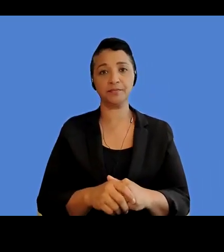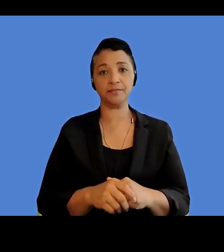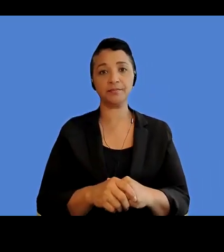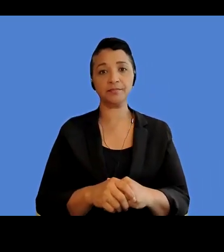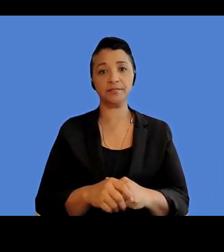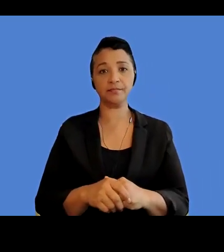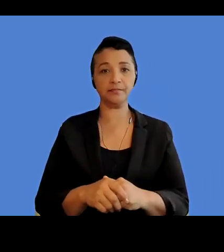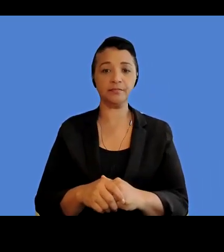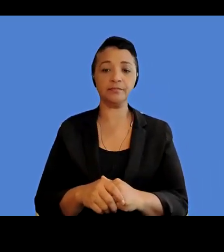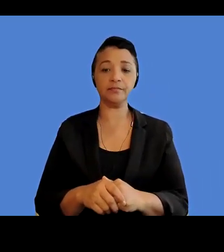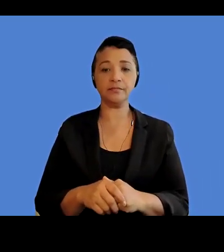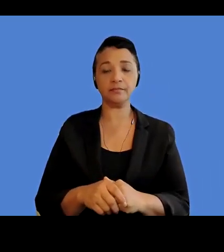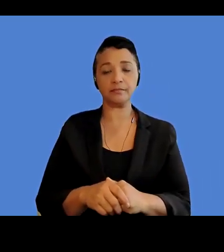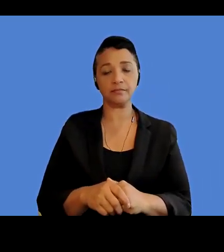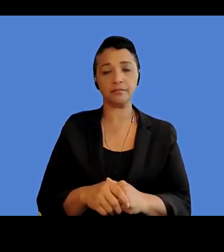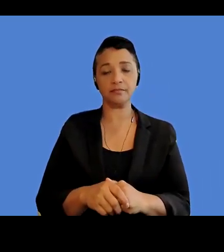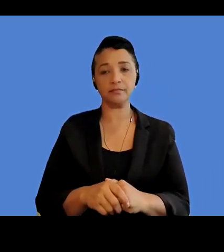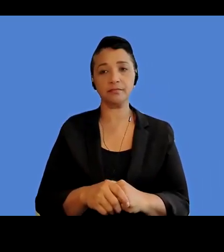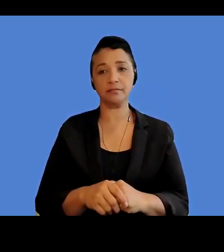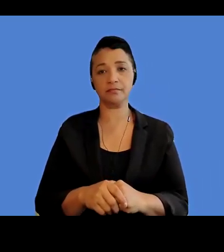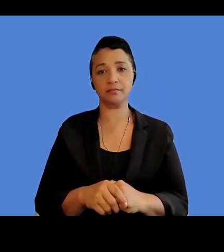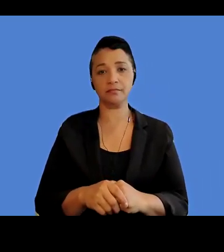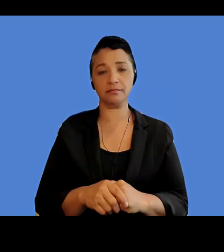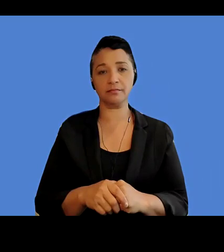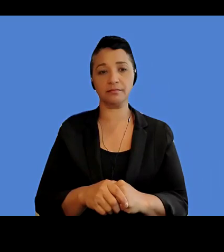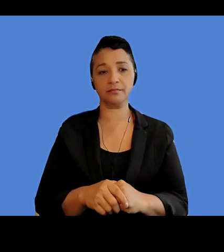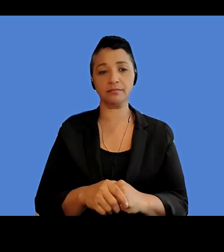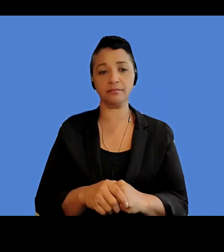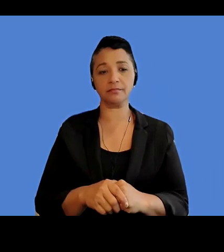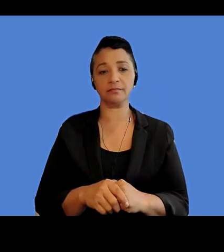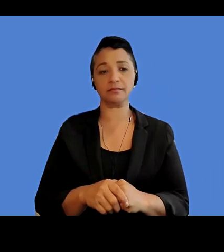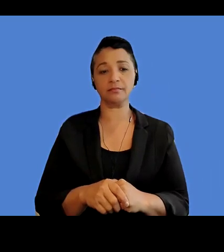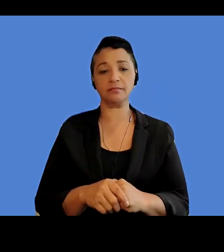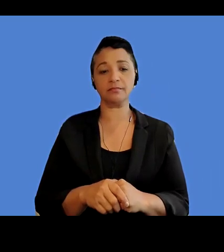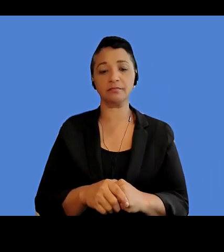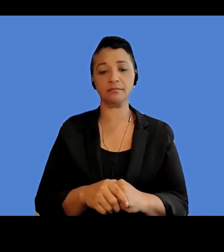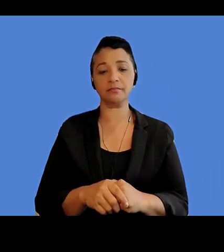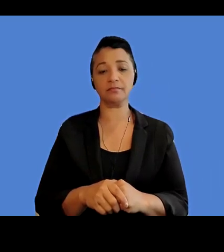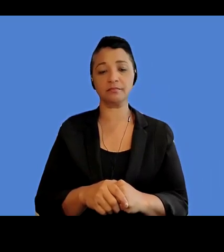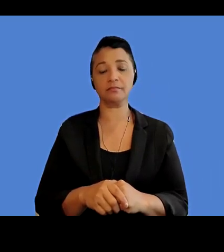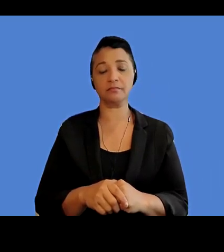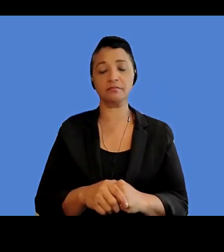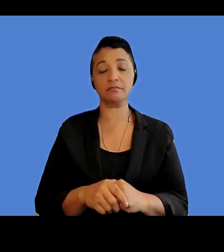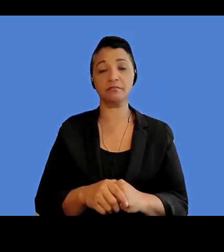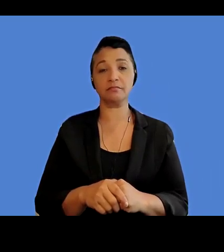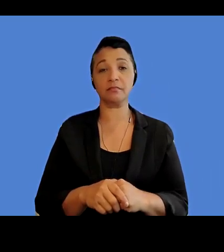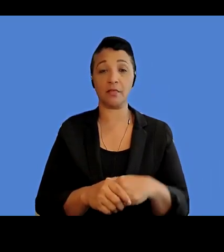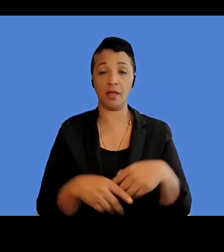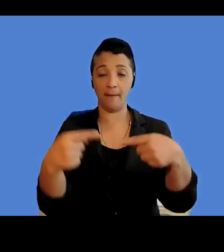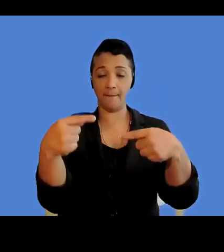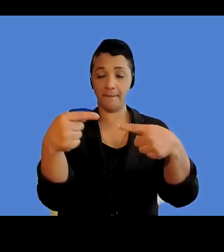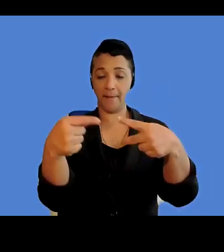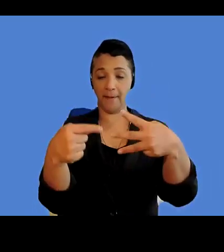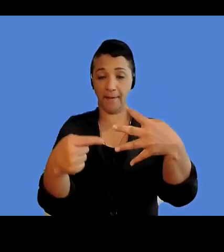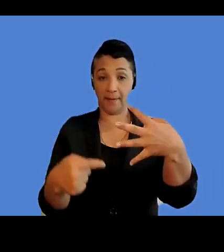We also want a way in which we can turn these outcomes